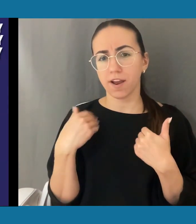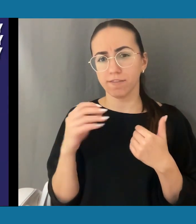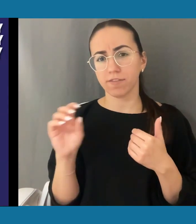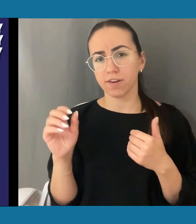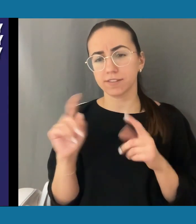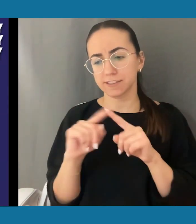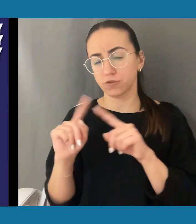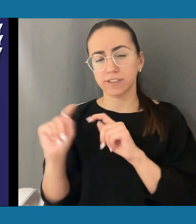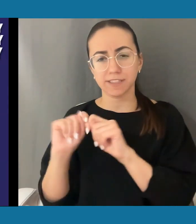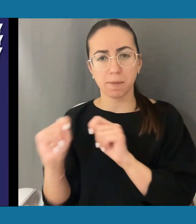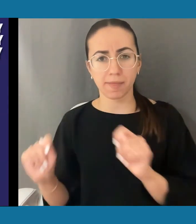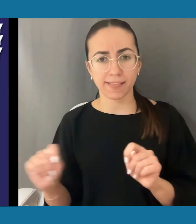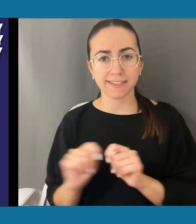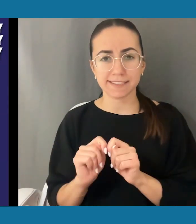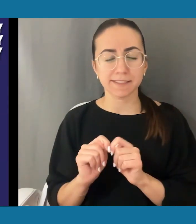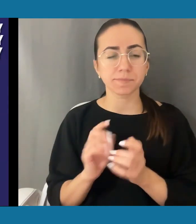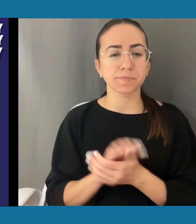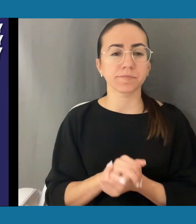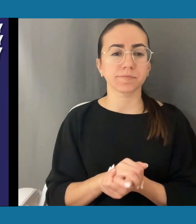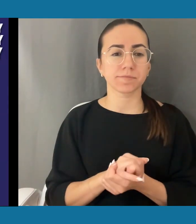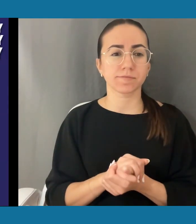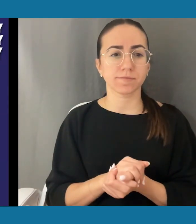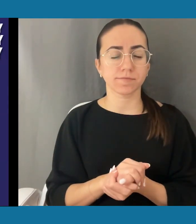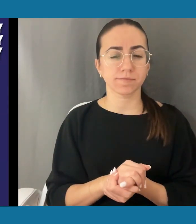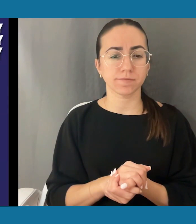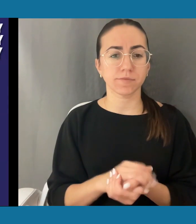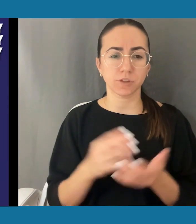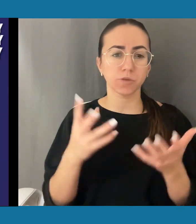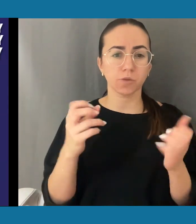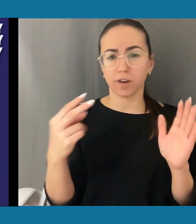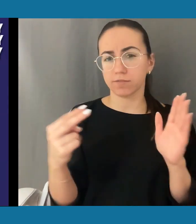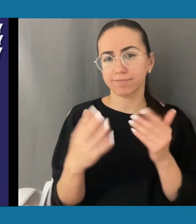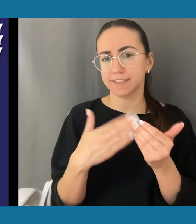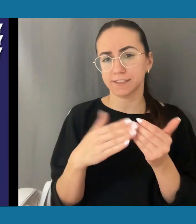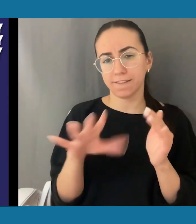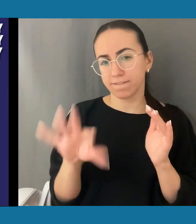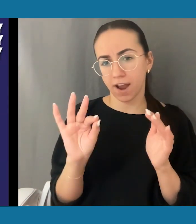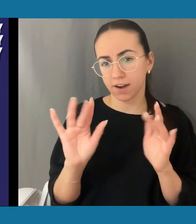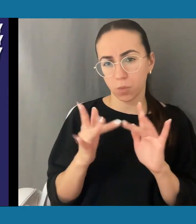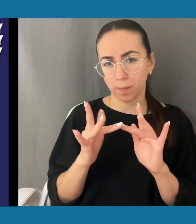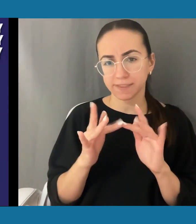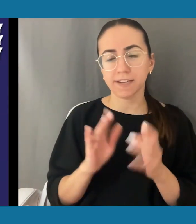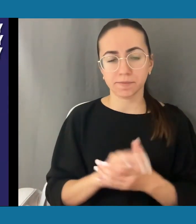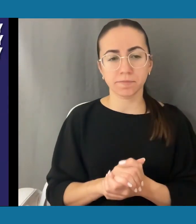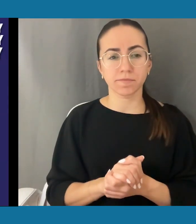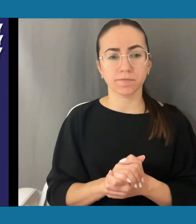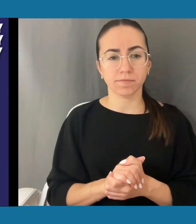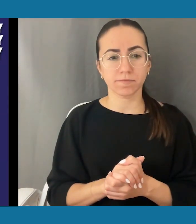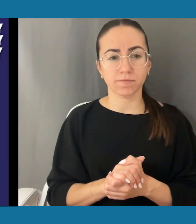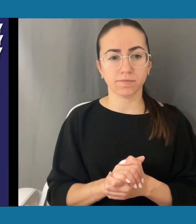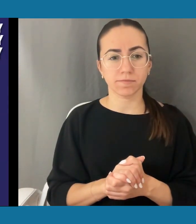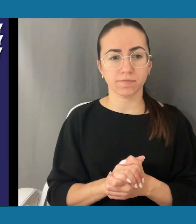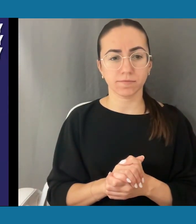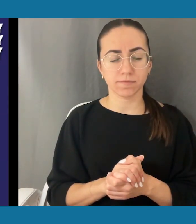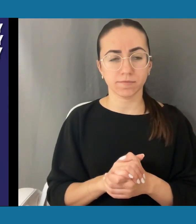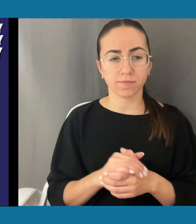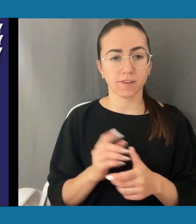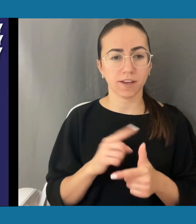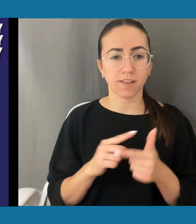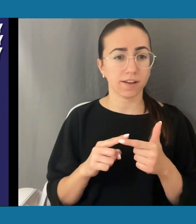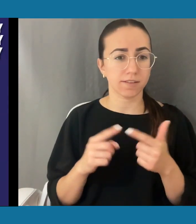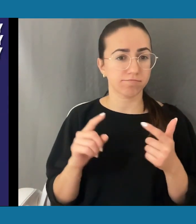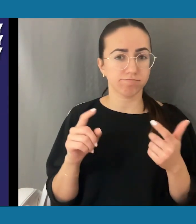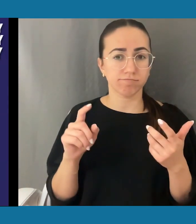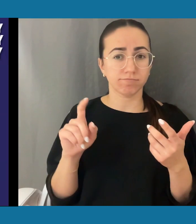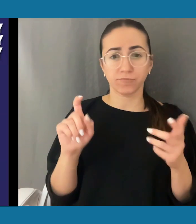readily find online. And they are generally something that you can do yourself. You're not required to have an attorney